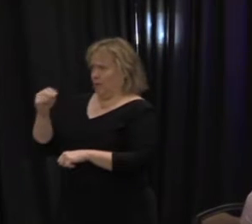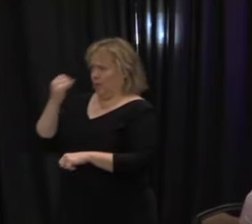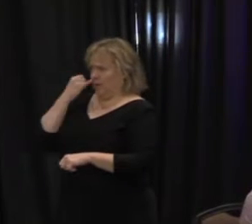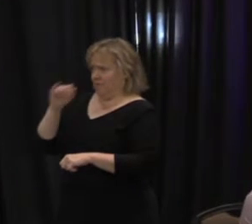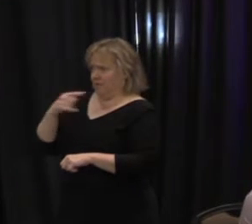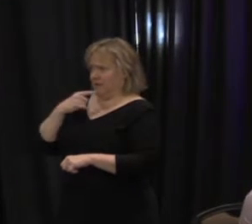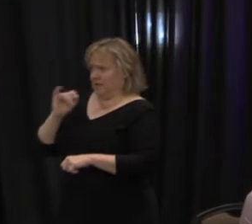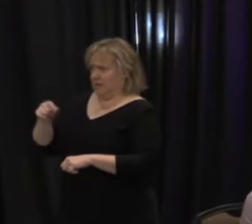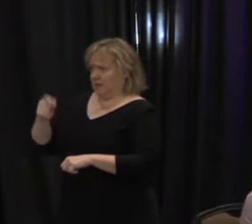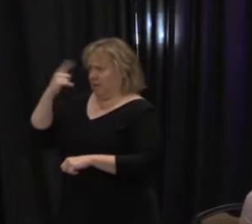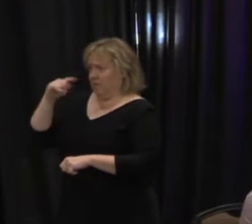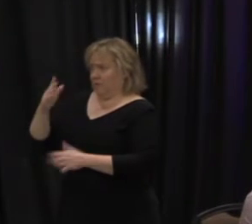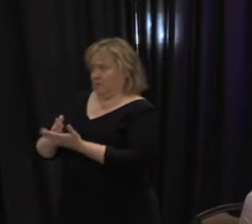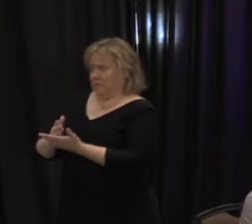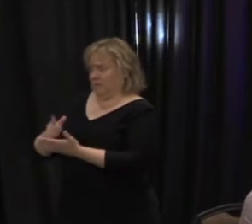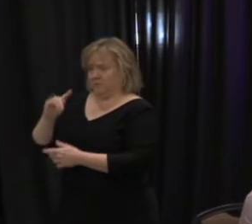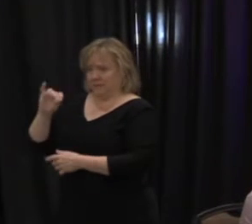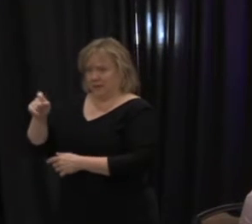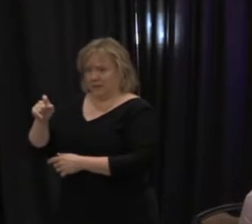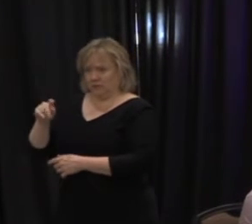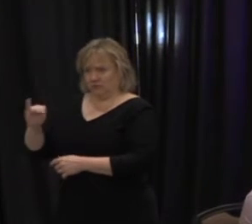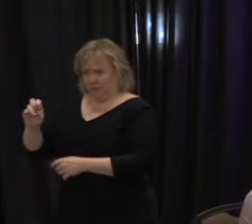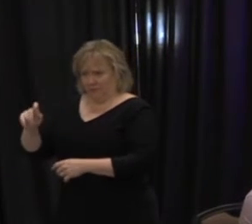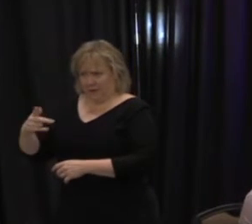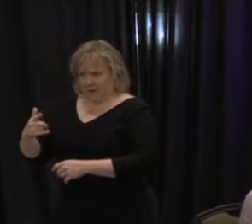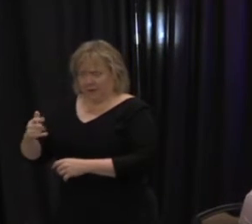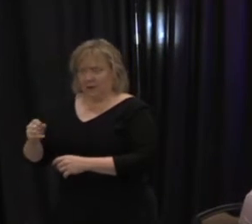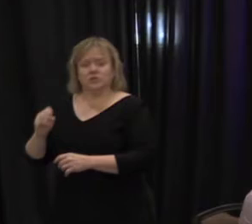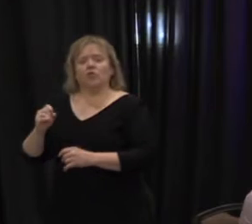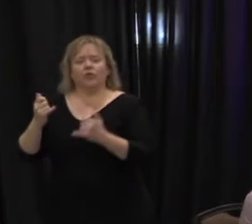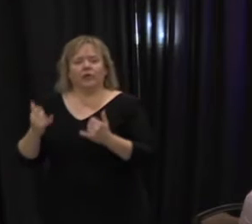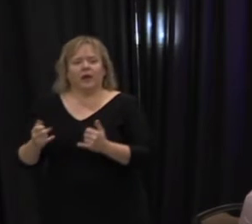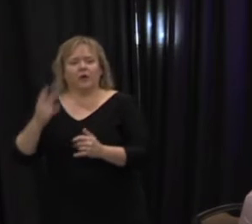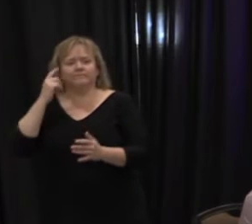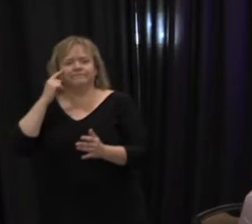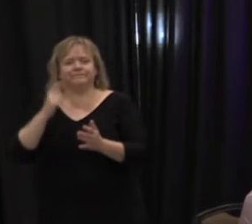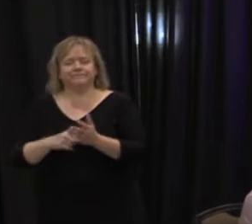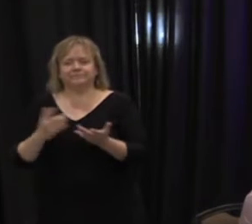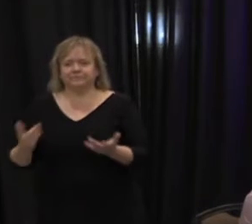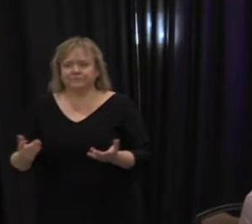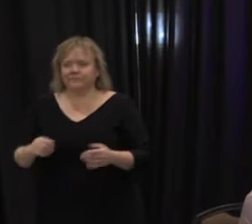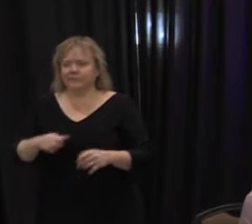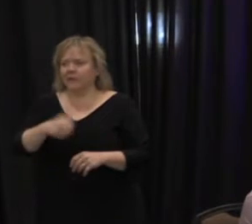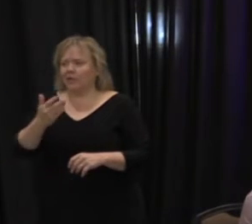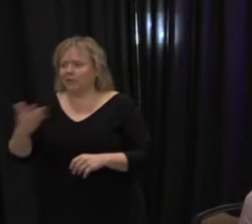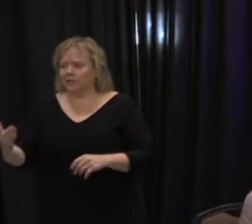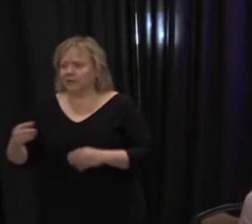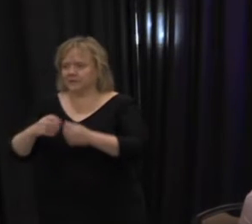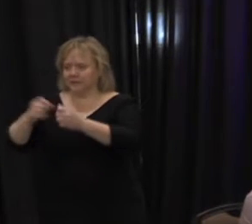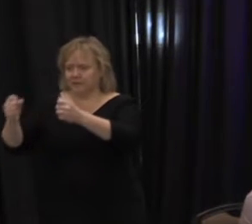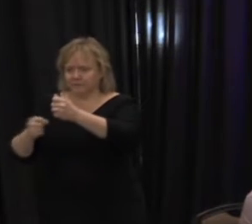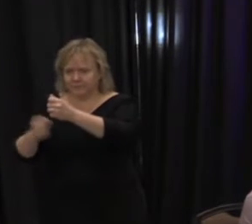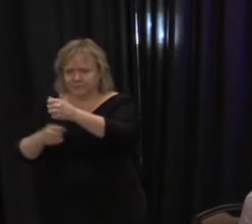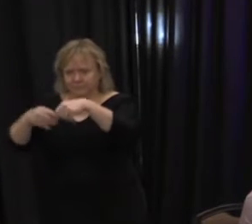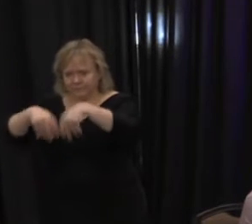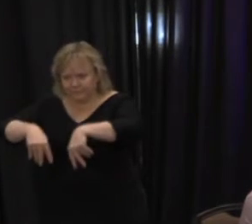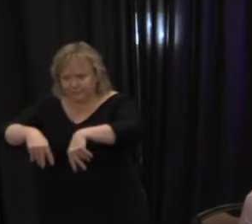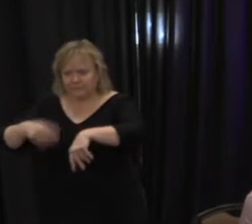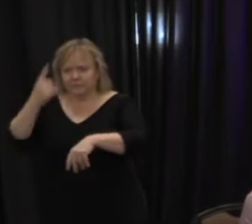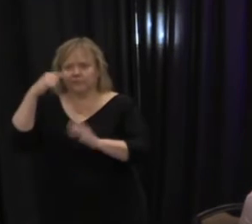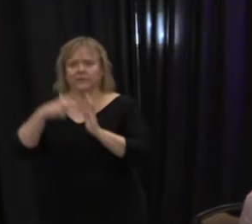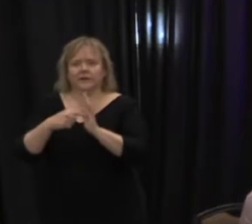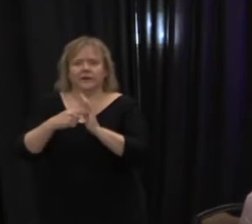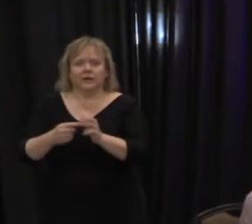with sex work is under sort of the rubric now of trafficking, regulations of adult clubs or